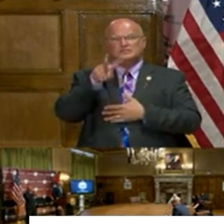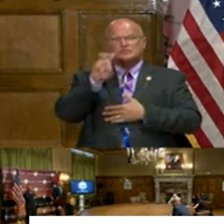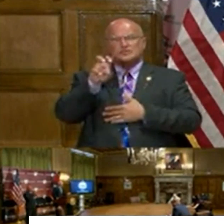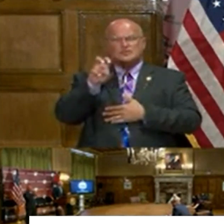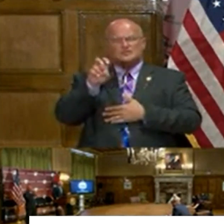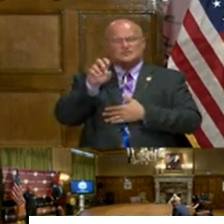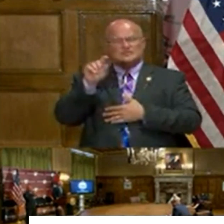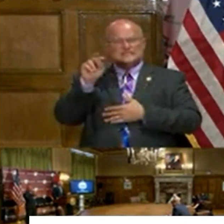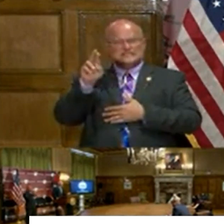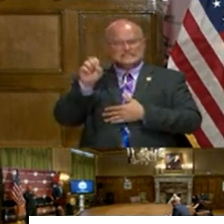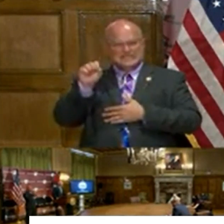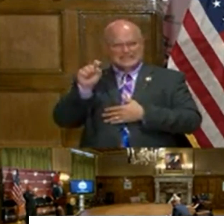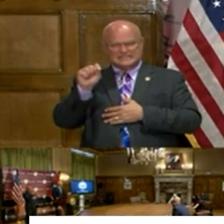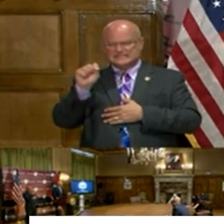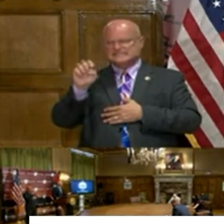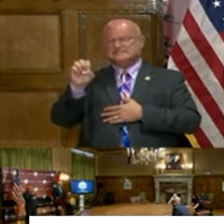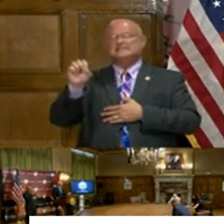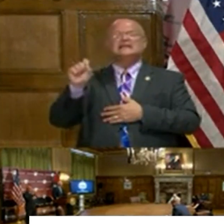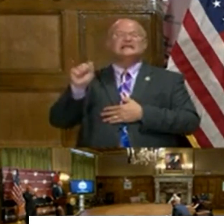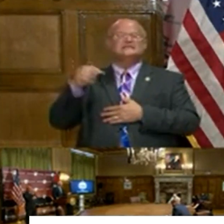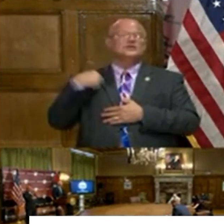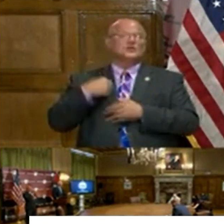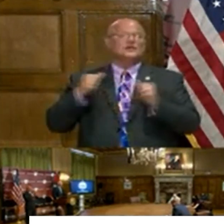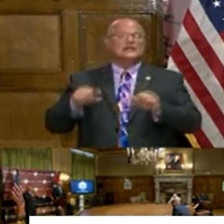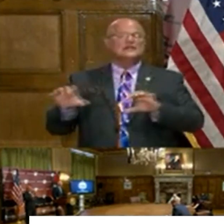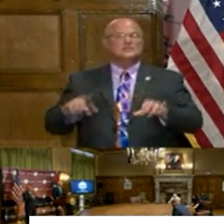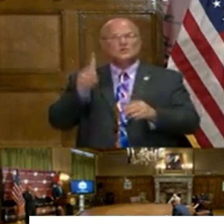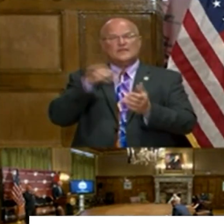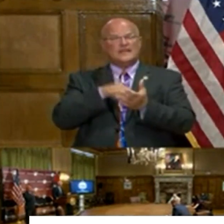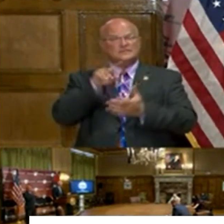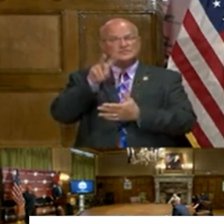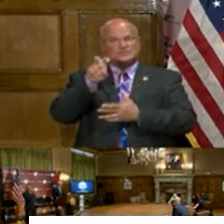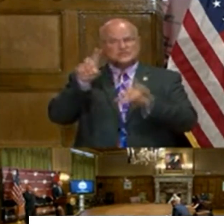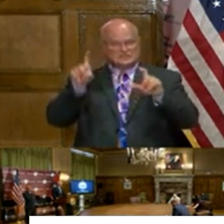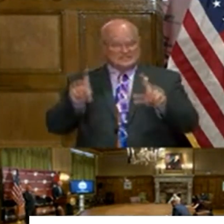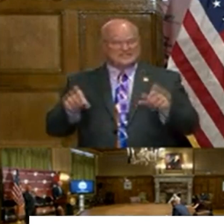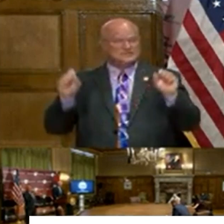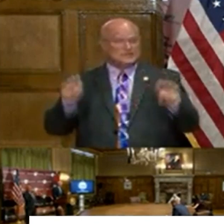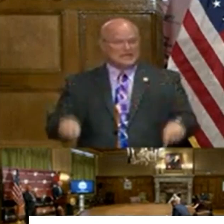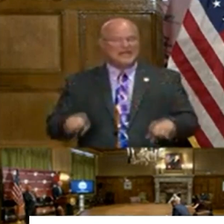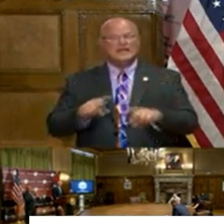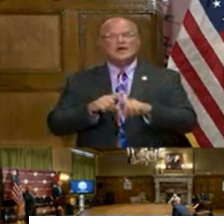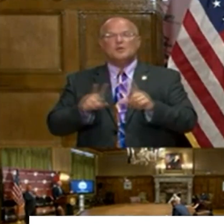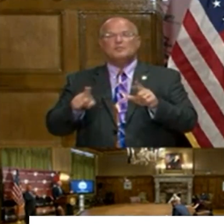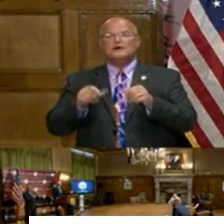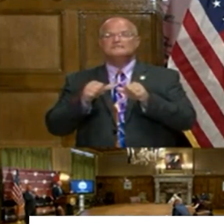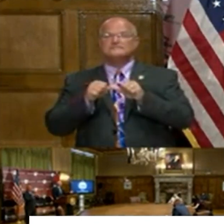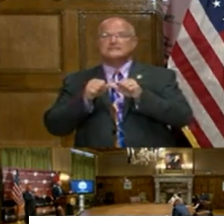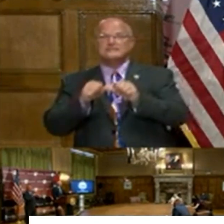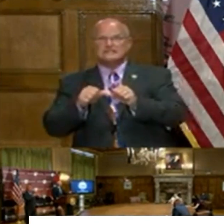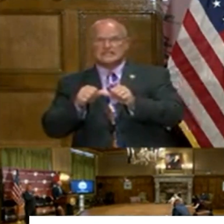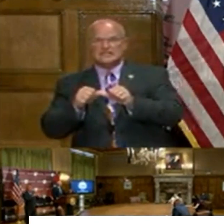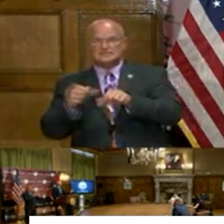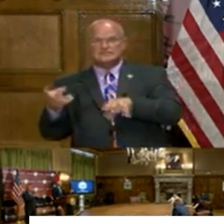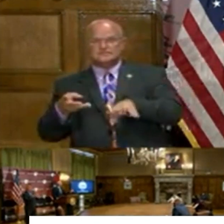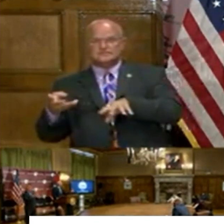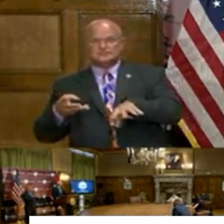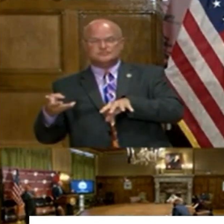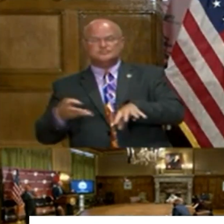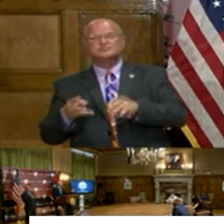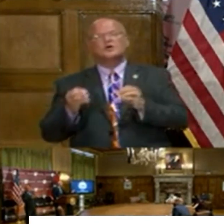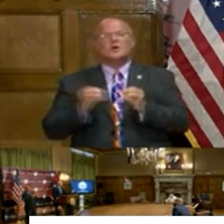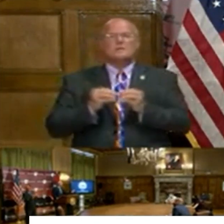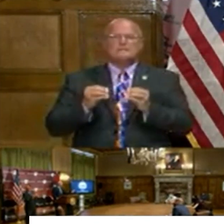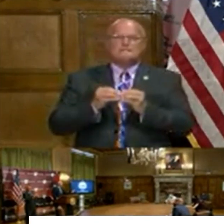is a significant number, so we'll be able to do 1,200 of those tests. But to continue that supply, we have to have